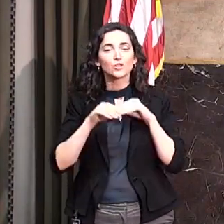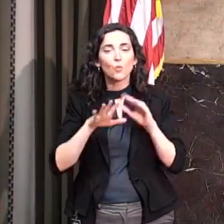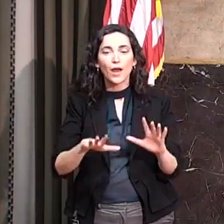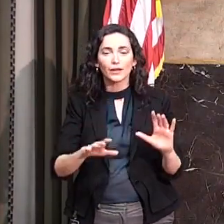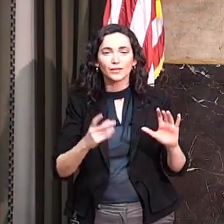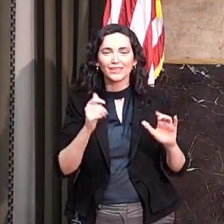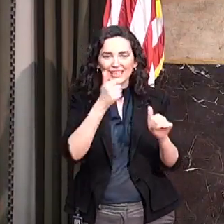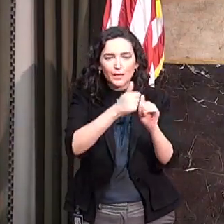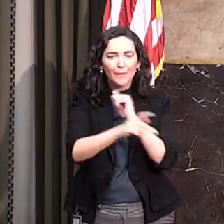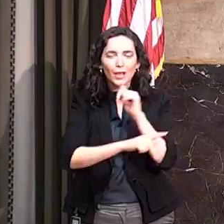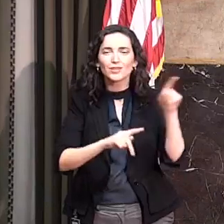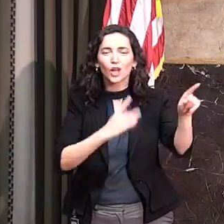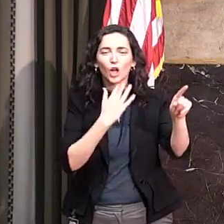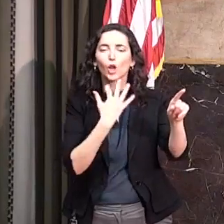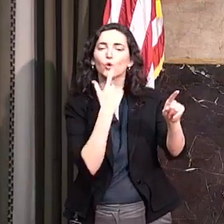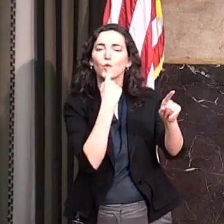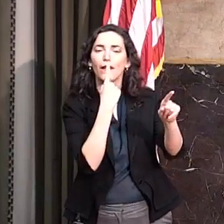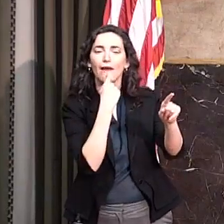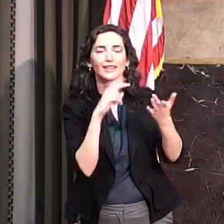to you before.